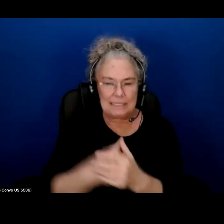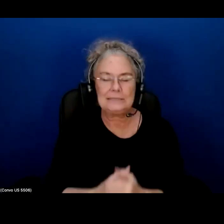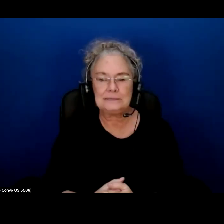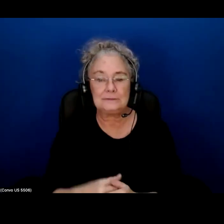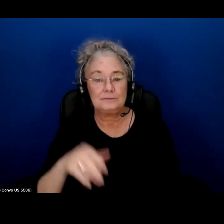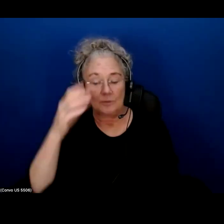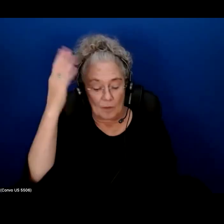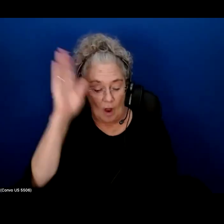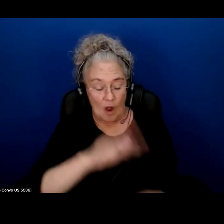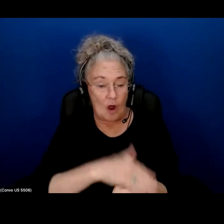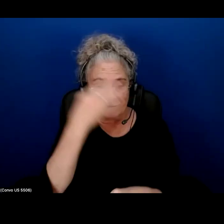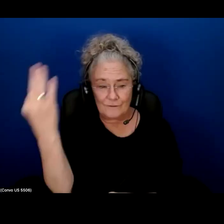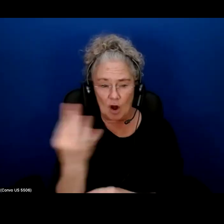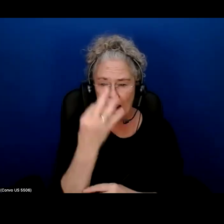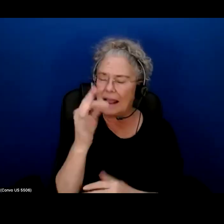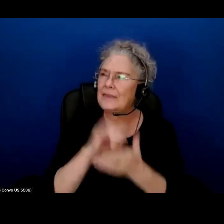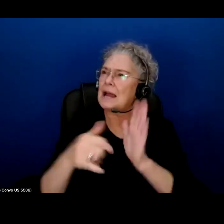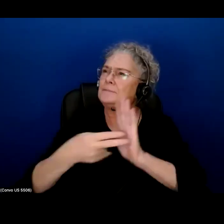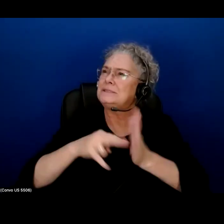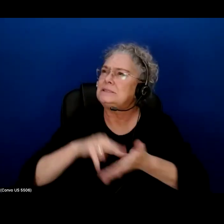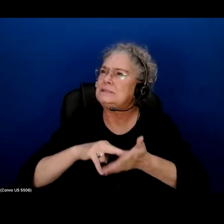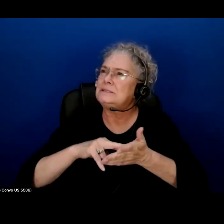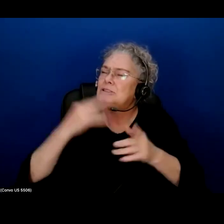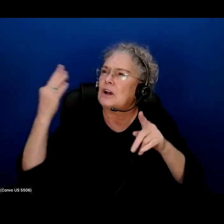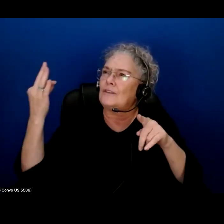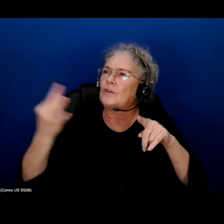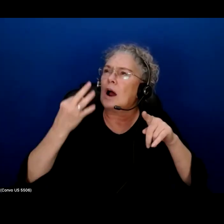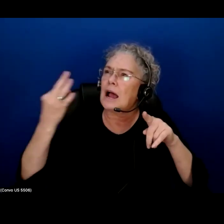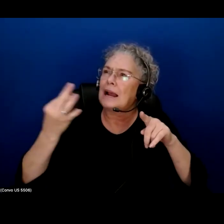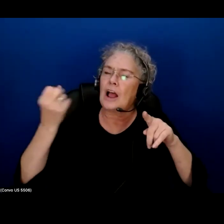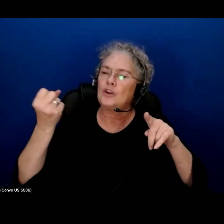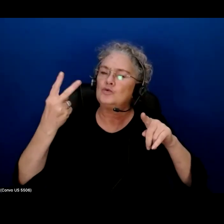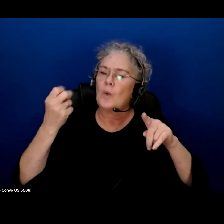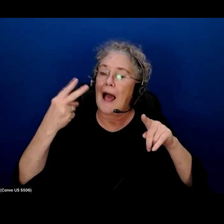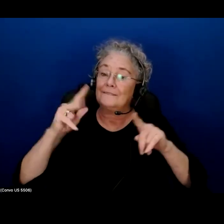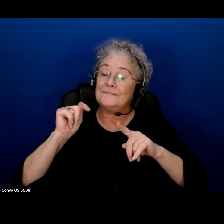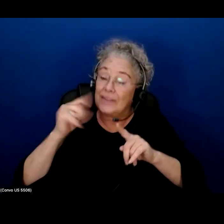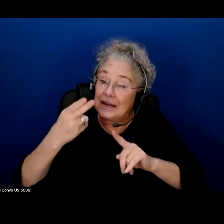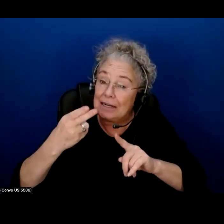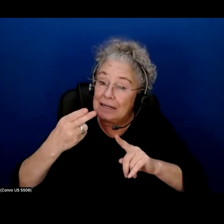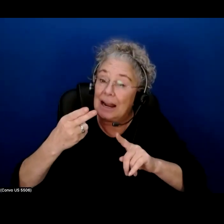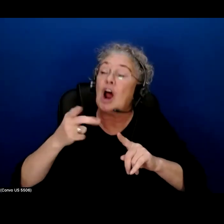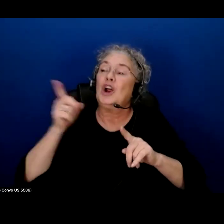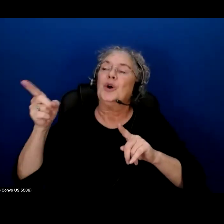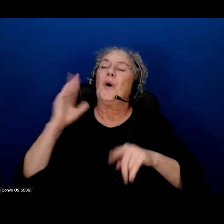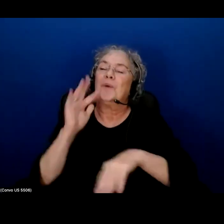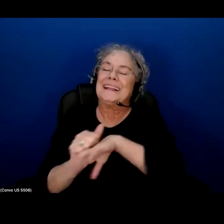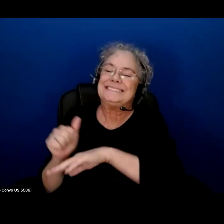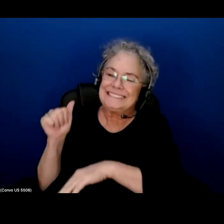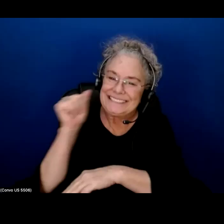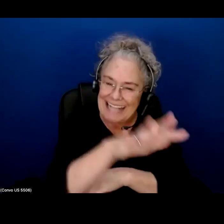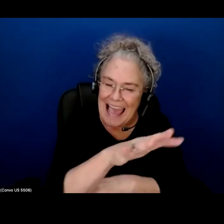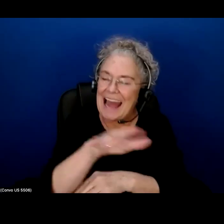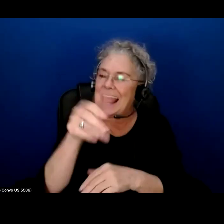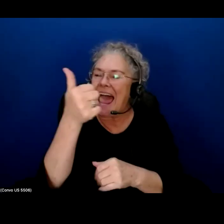on the Friday, so that would be Friday the 12th, you would send in